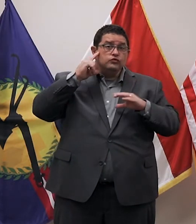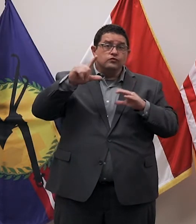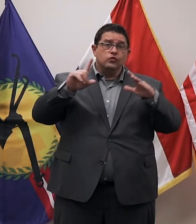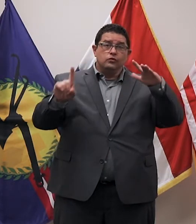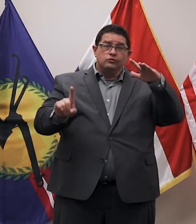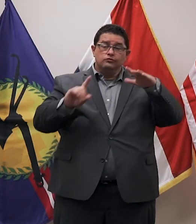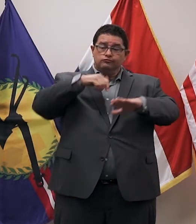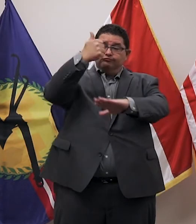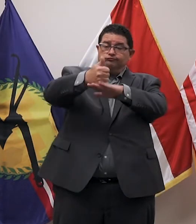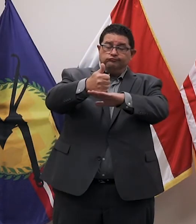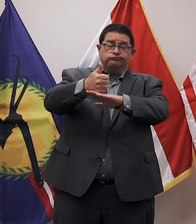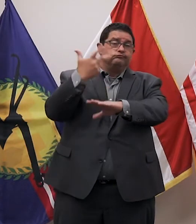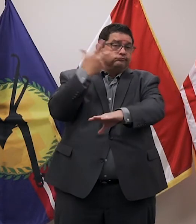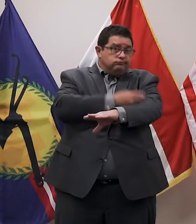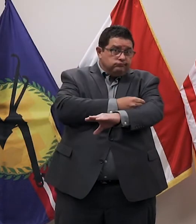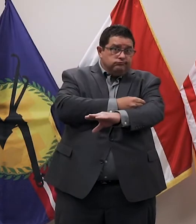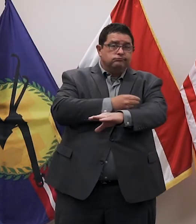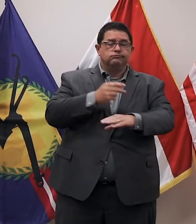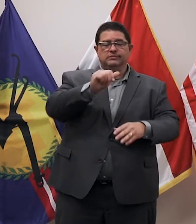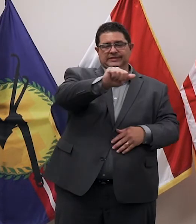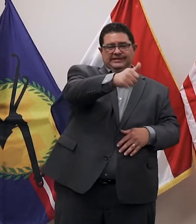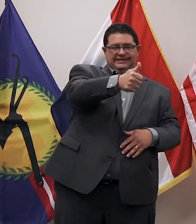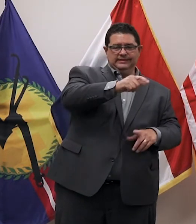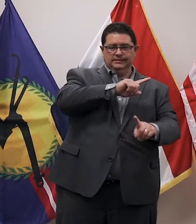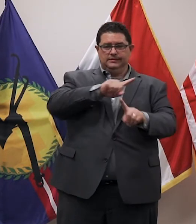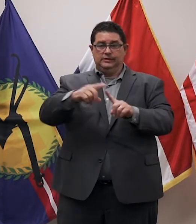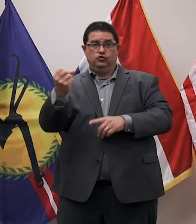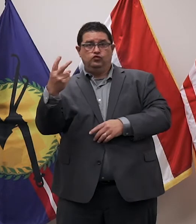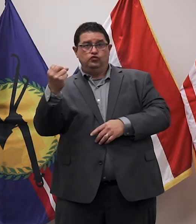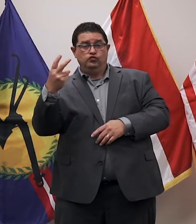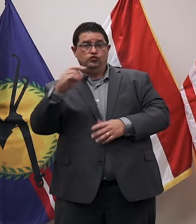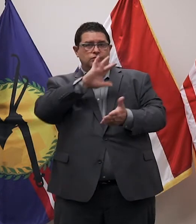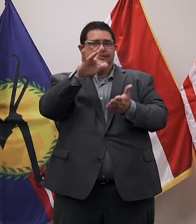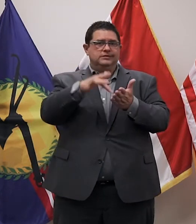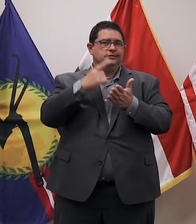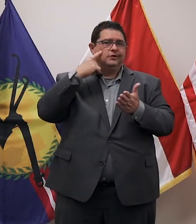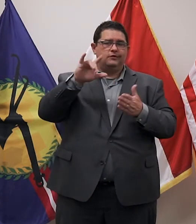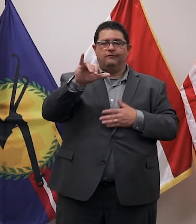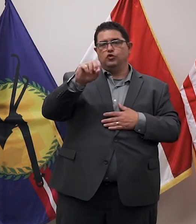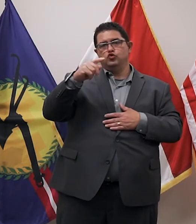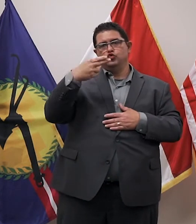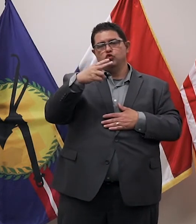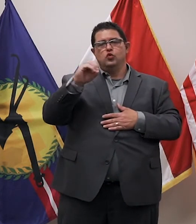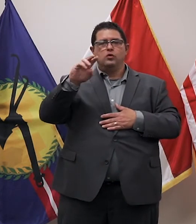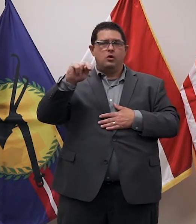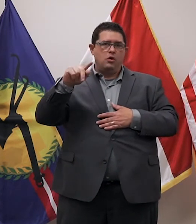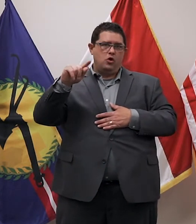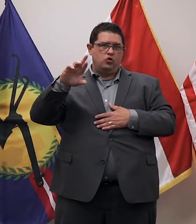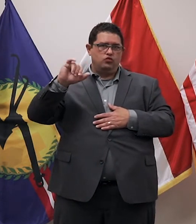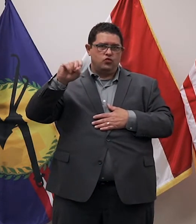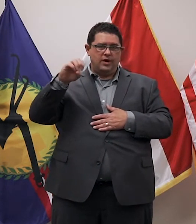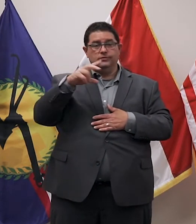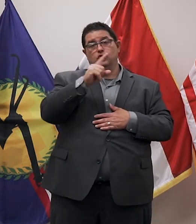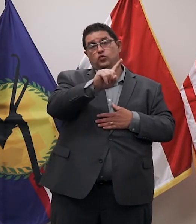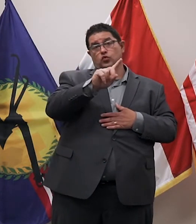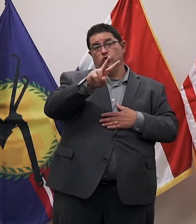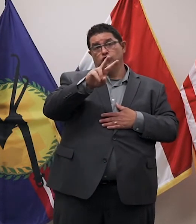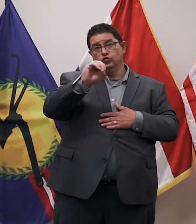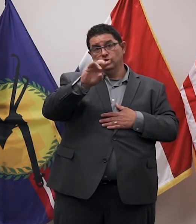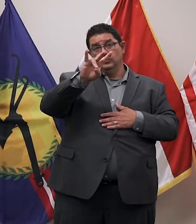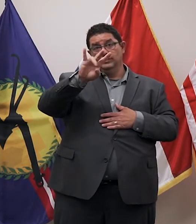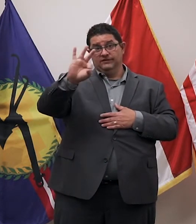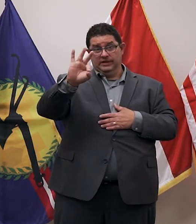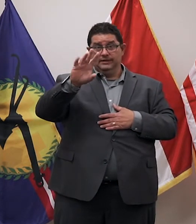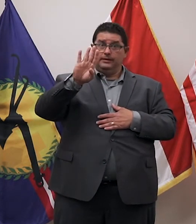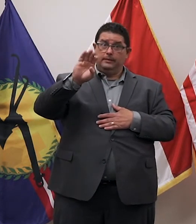The event will be held from 10 a.m. to noon at the Center for Youth on the Rise, 12079 Bell Fountain